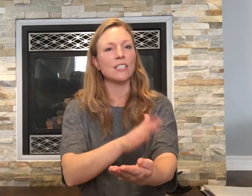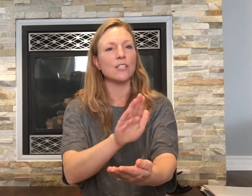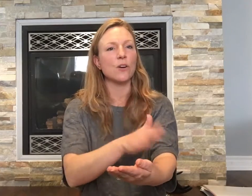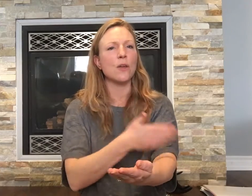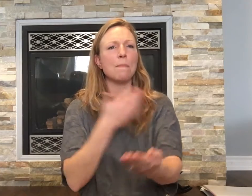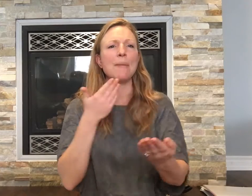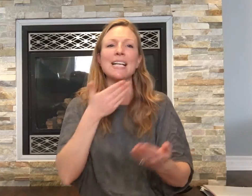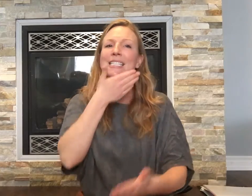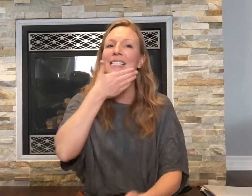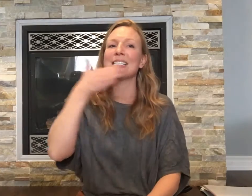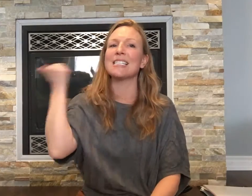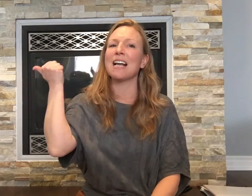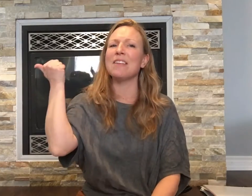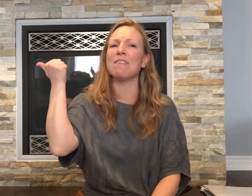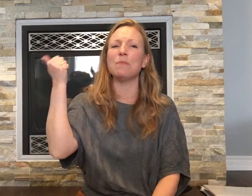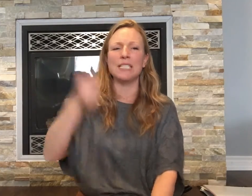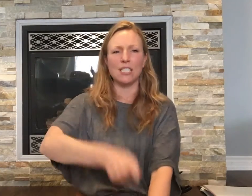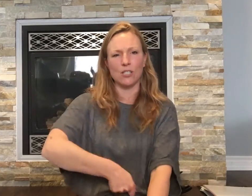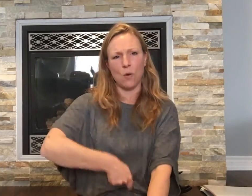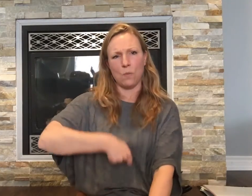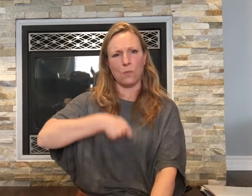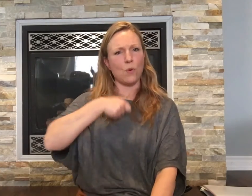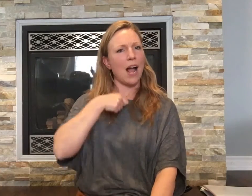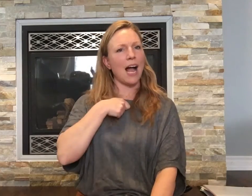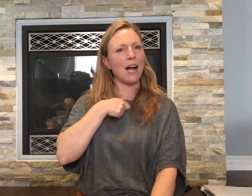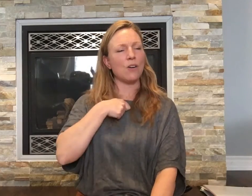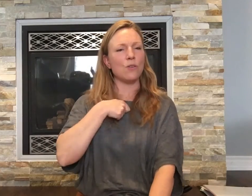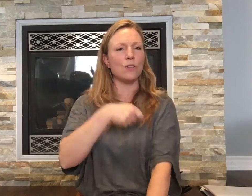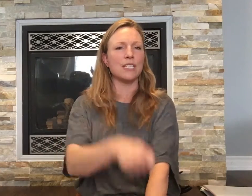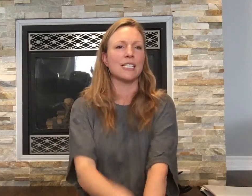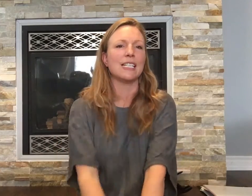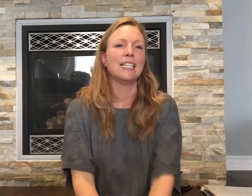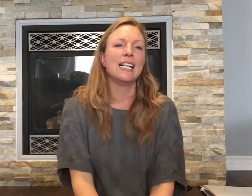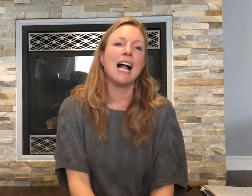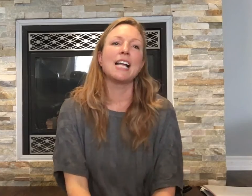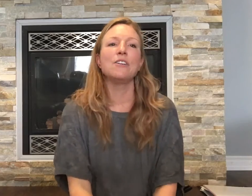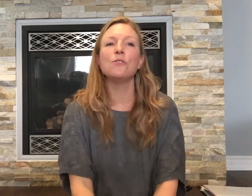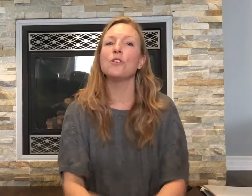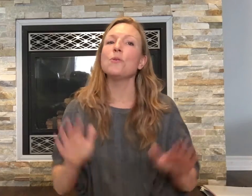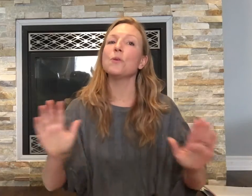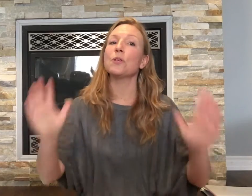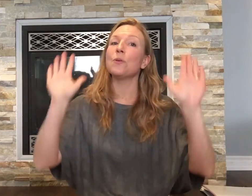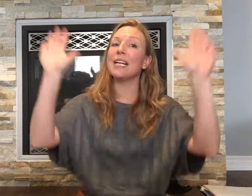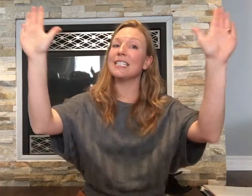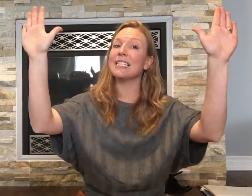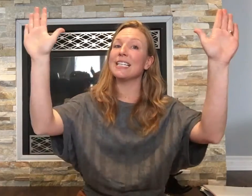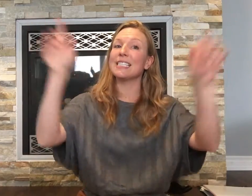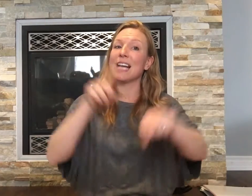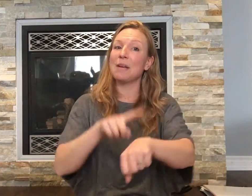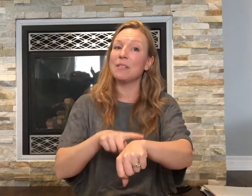You're the best. I've never been so proud. I knew you were great. It's time to